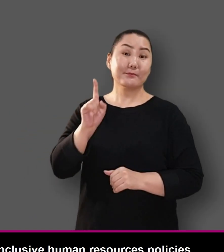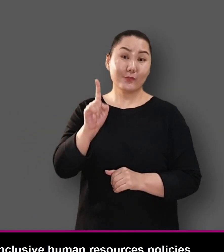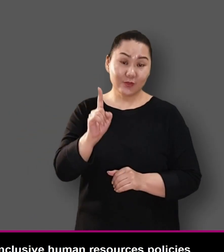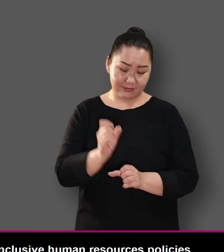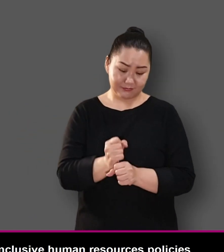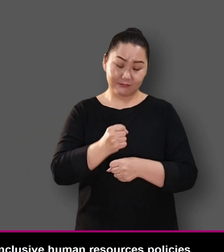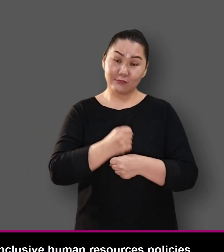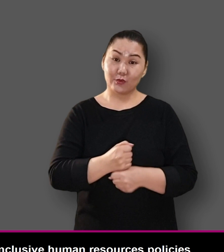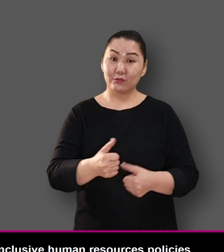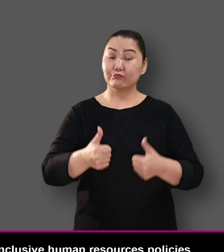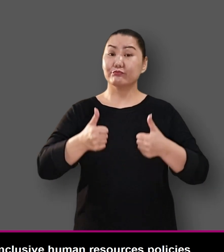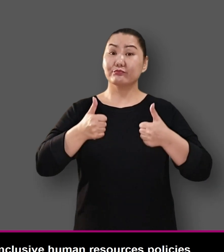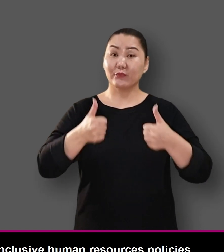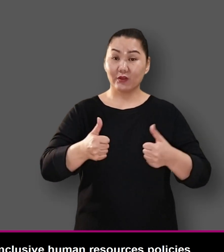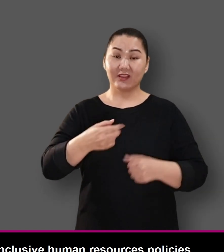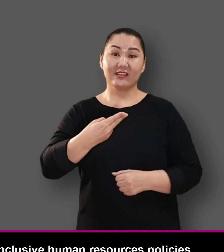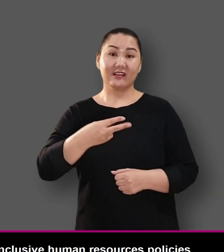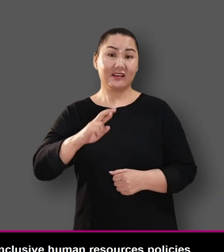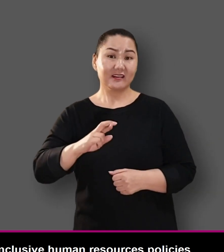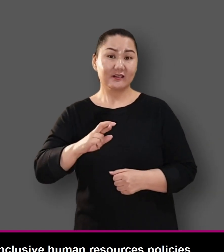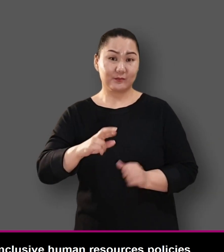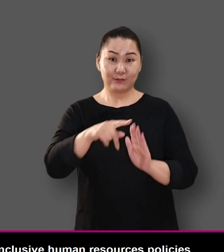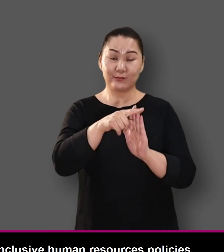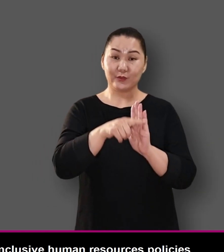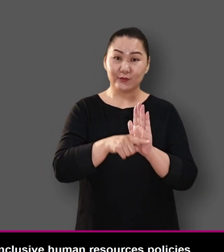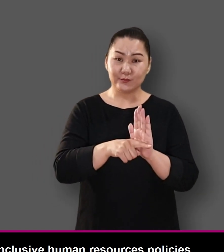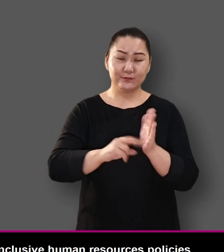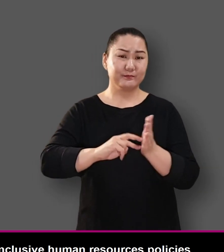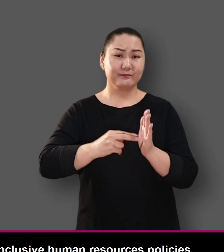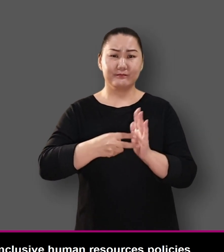and also endeavor to have inclusive human resources policies